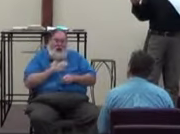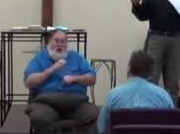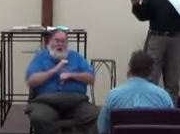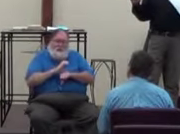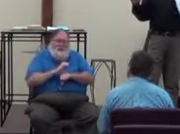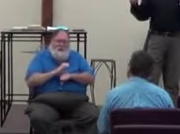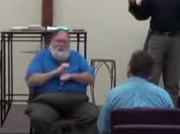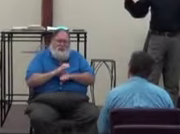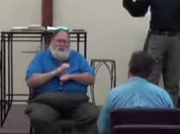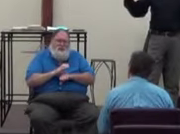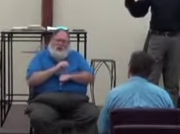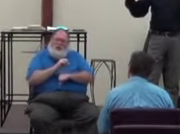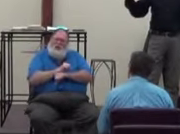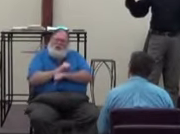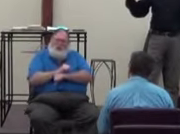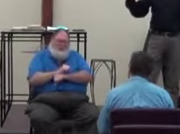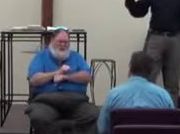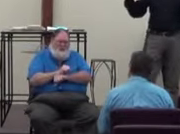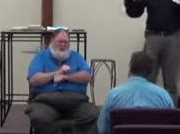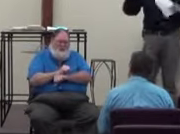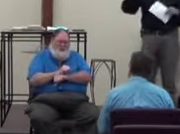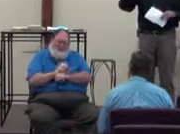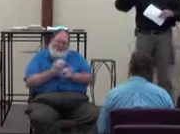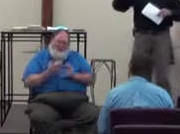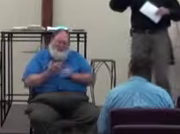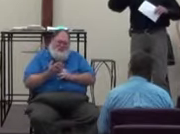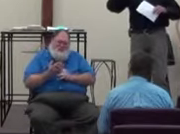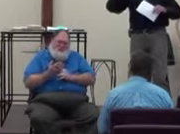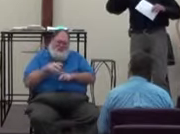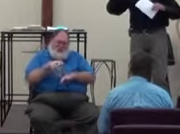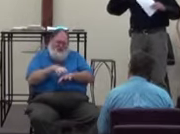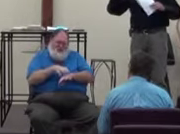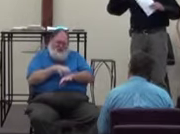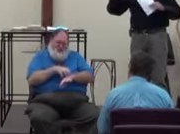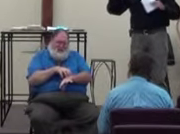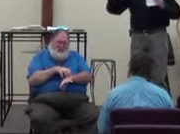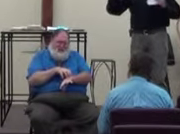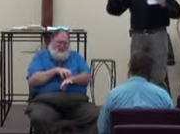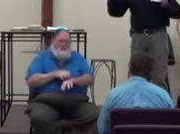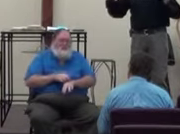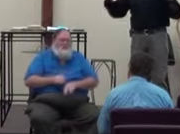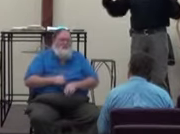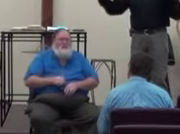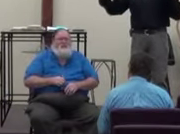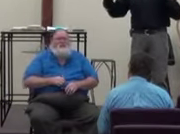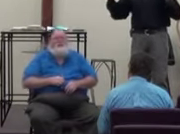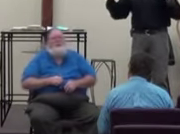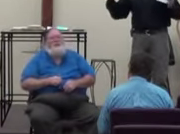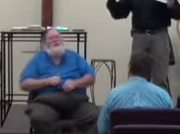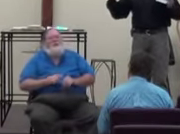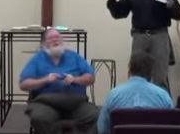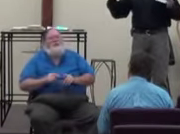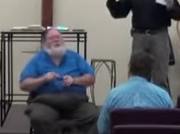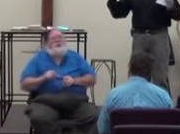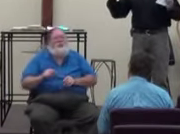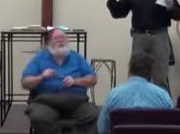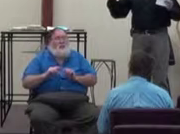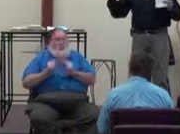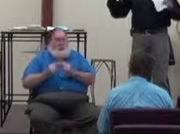this organization has got a big seminar that's already full in Oklahoma, but they come around and